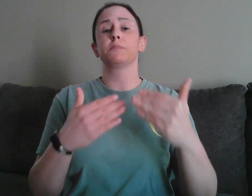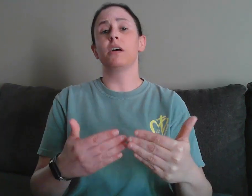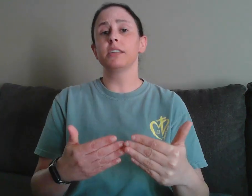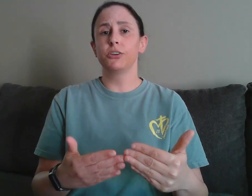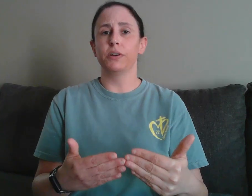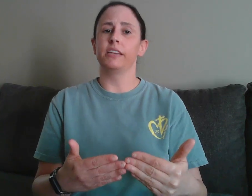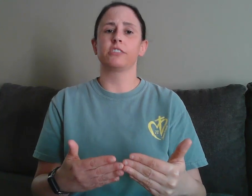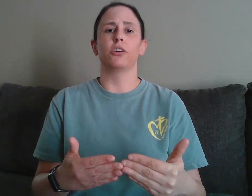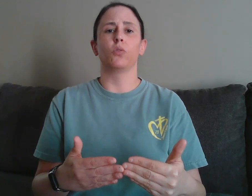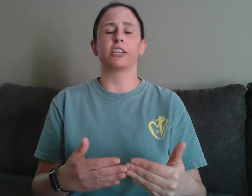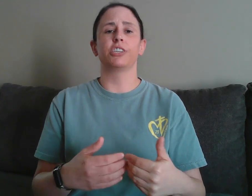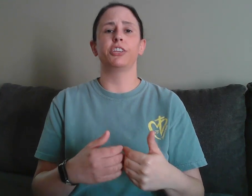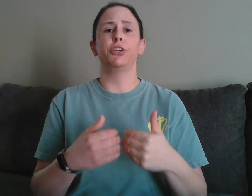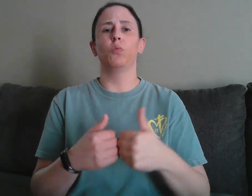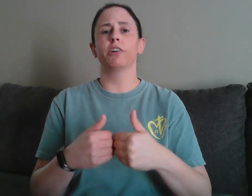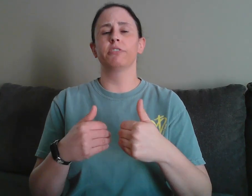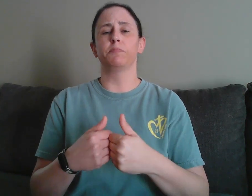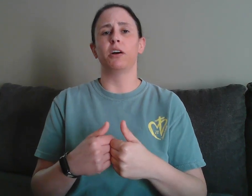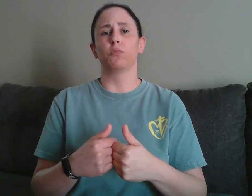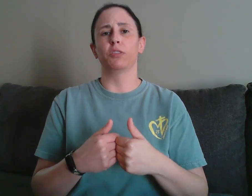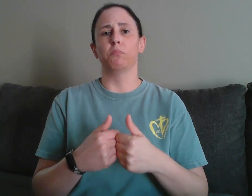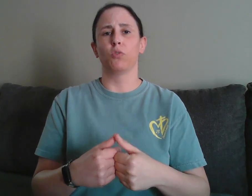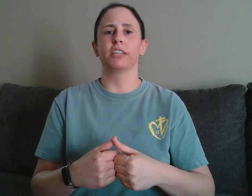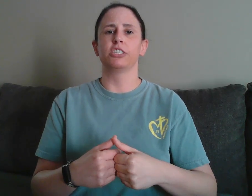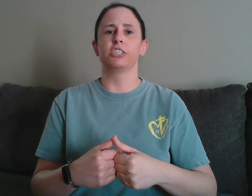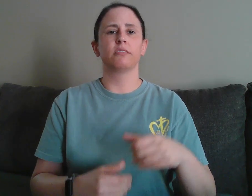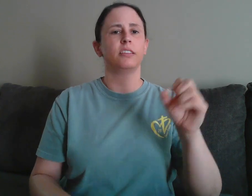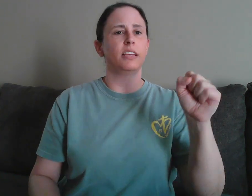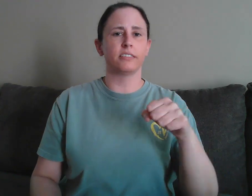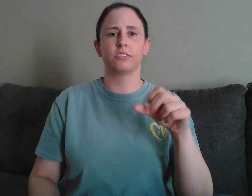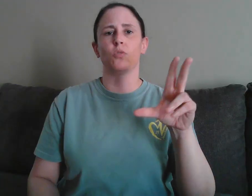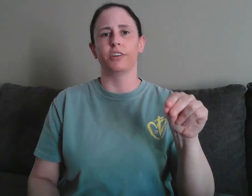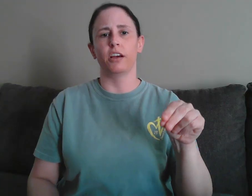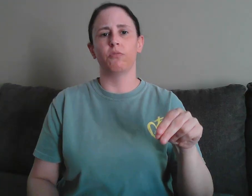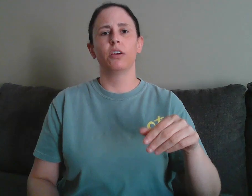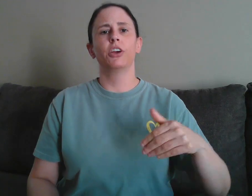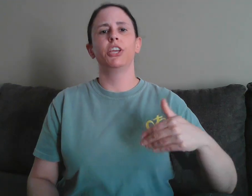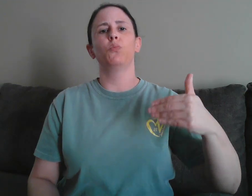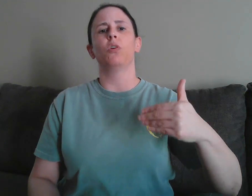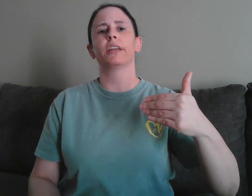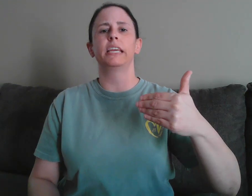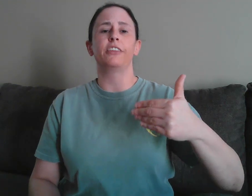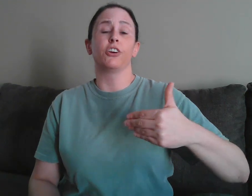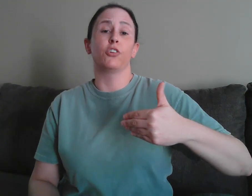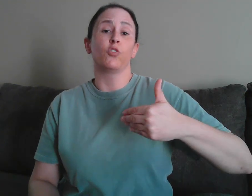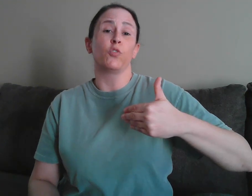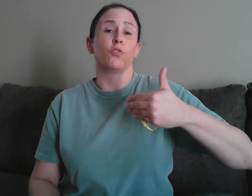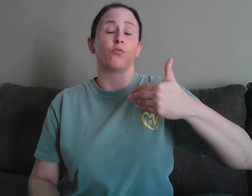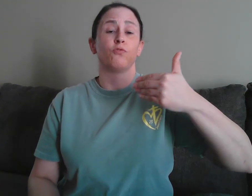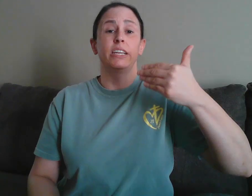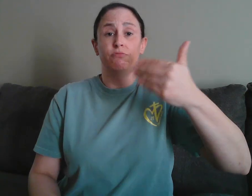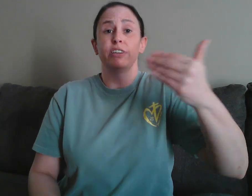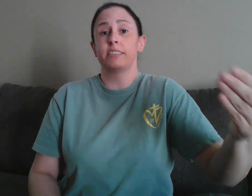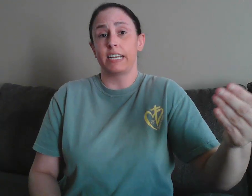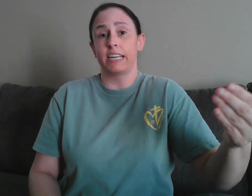respond to a yes-no question, you want to respond with more than just yes or no. You want to either restate